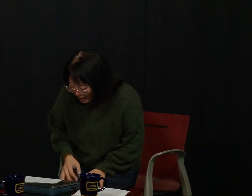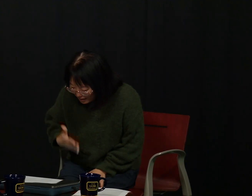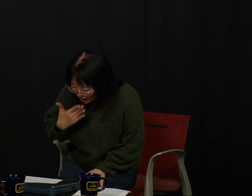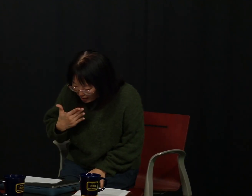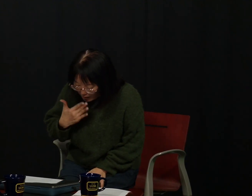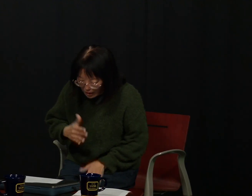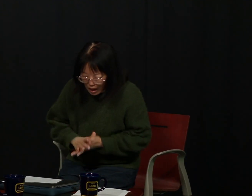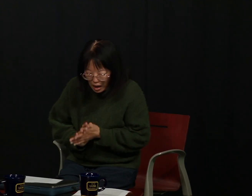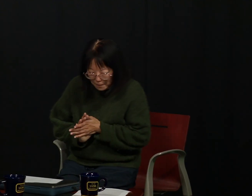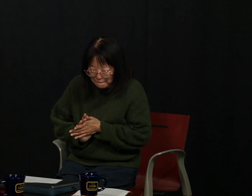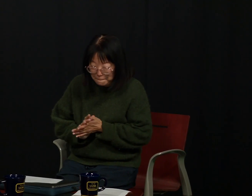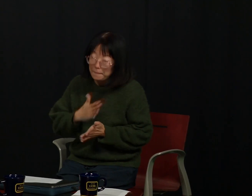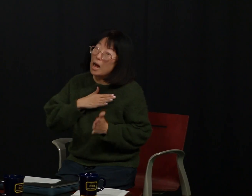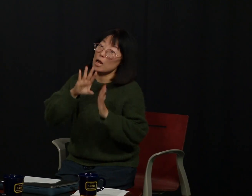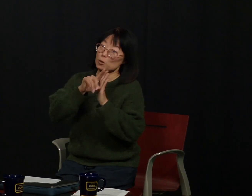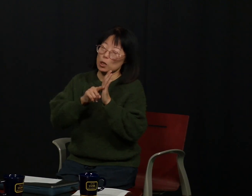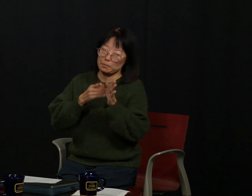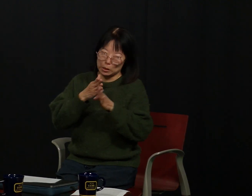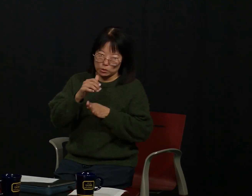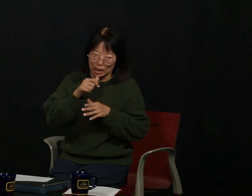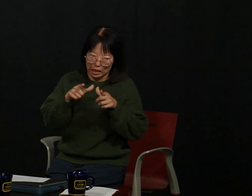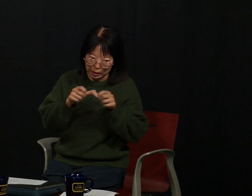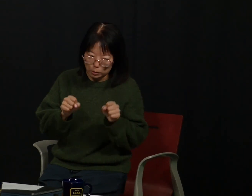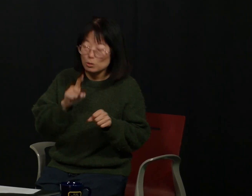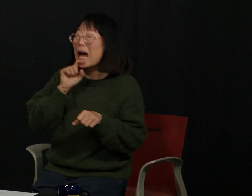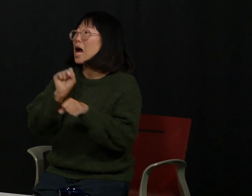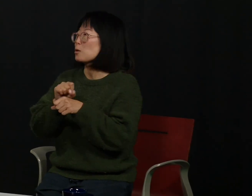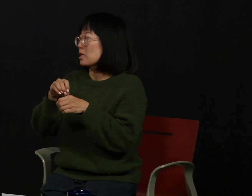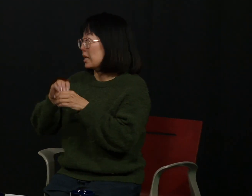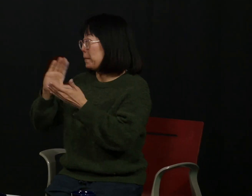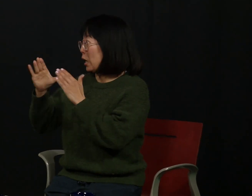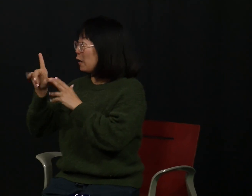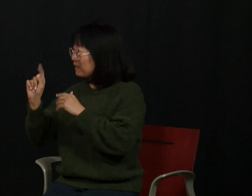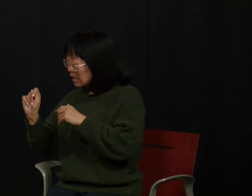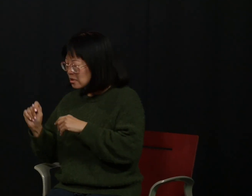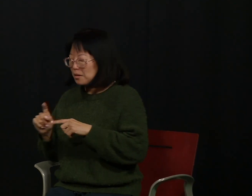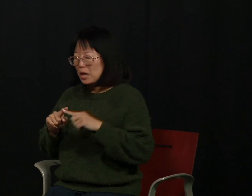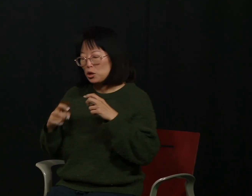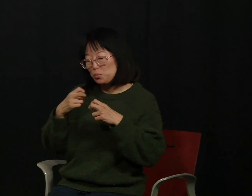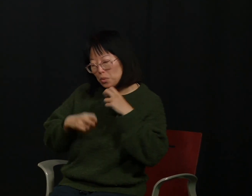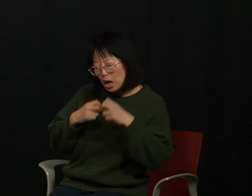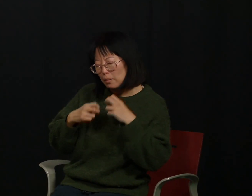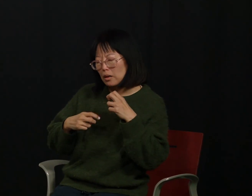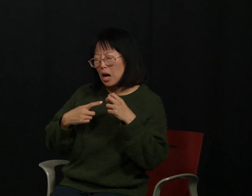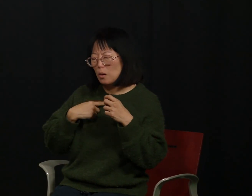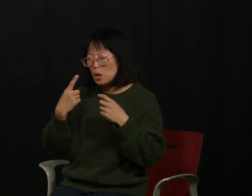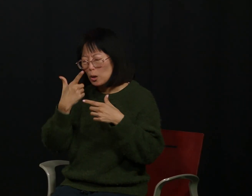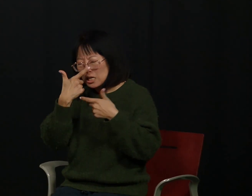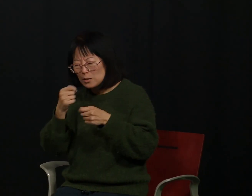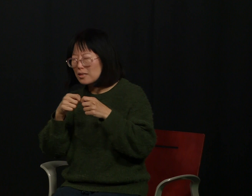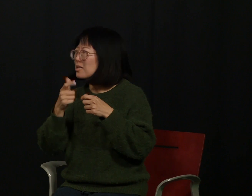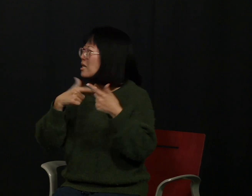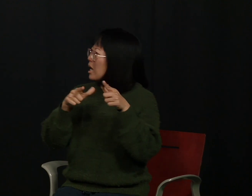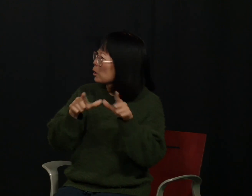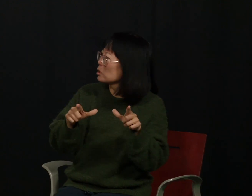Thank you for that question. My undergraduate major wasn't linguistics. It was actually comparative literature. But the problem of sign